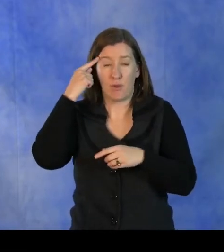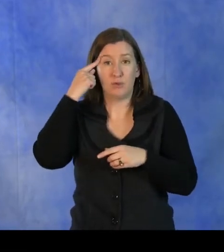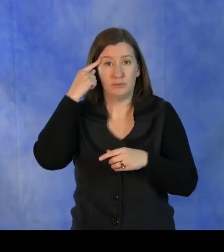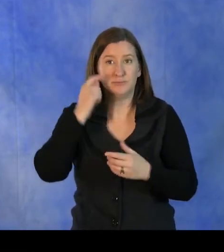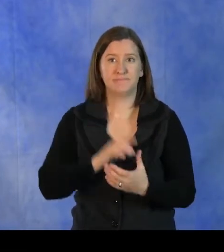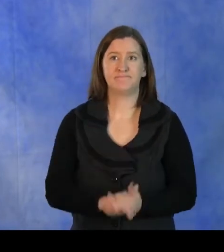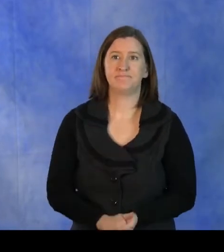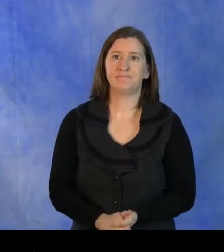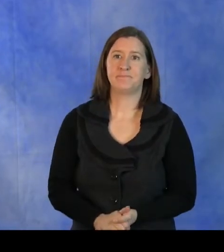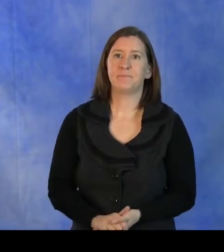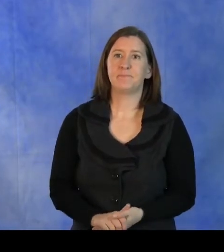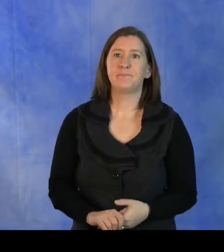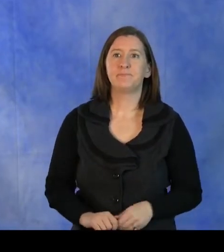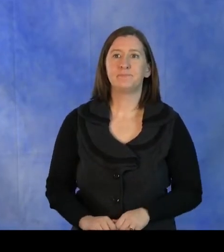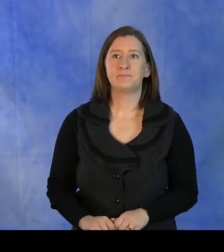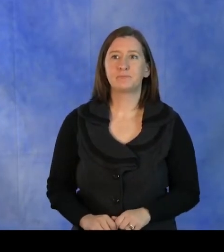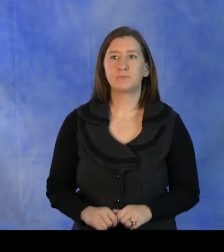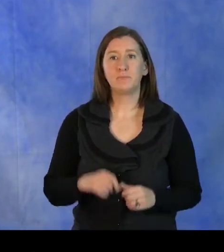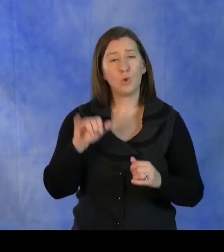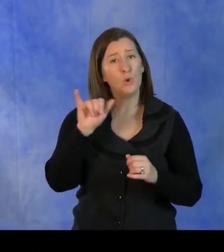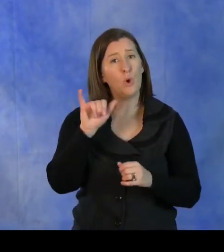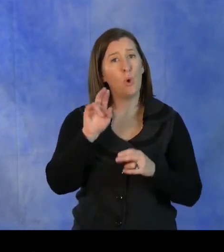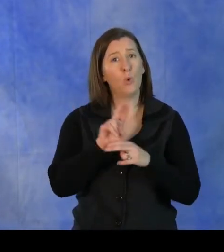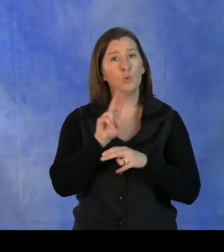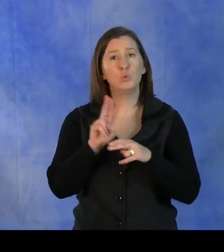them organize their thoughts or whatever.